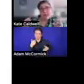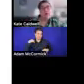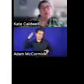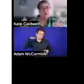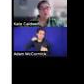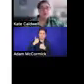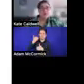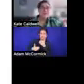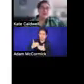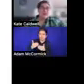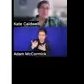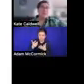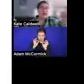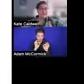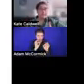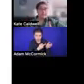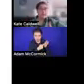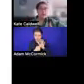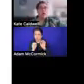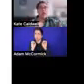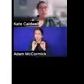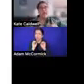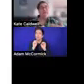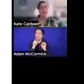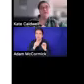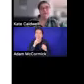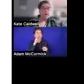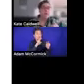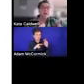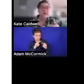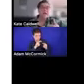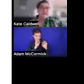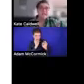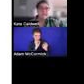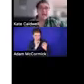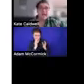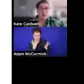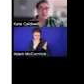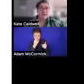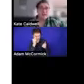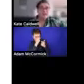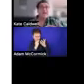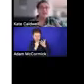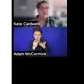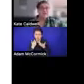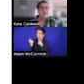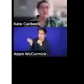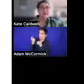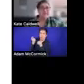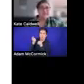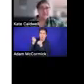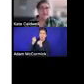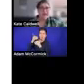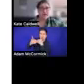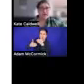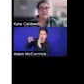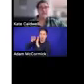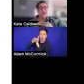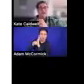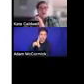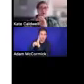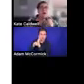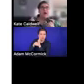relational power structures that are impacting people from those identity categories or the intersection of identity